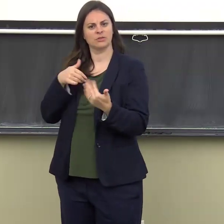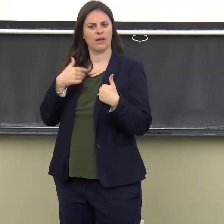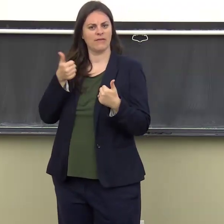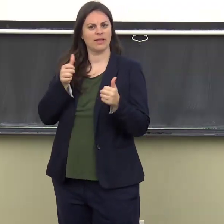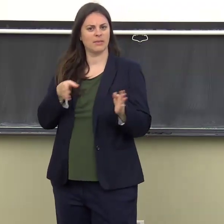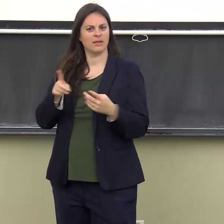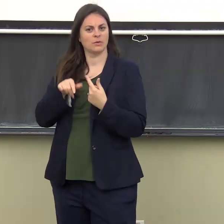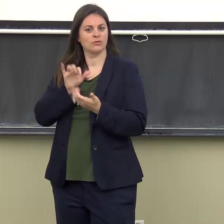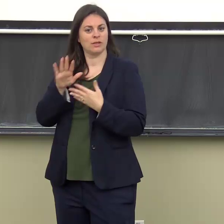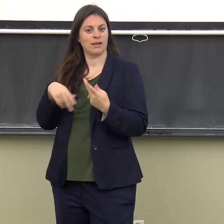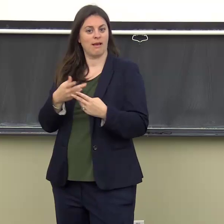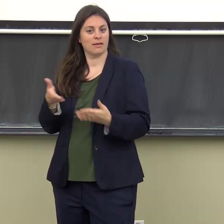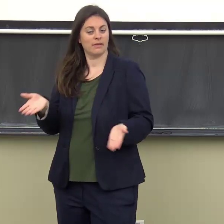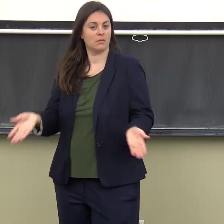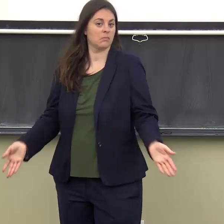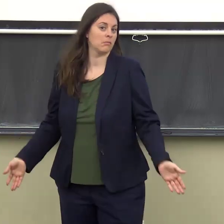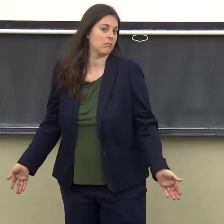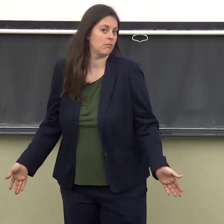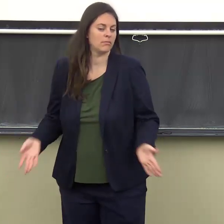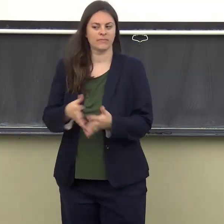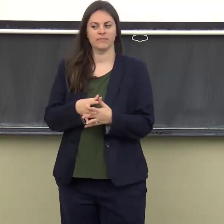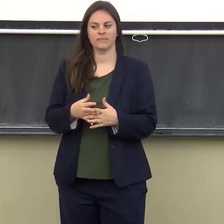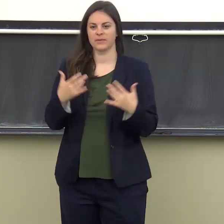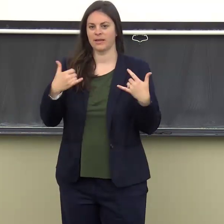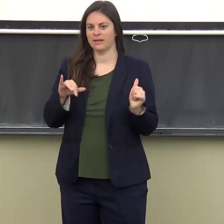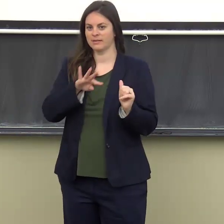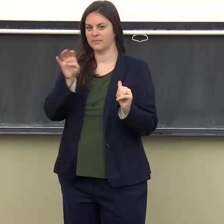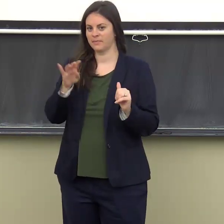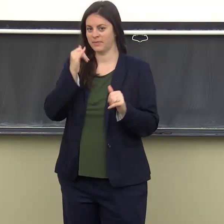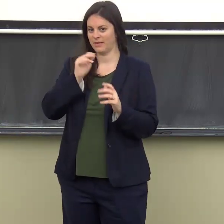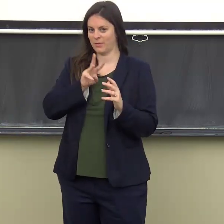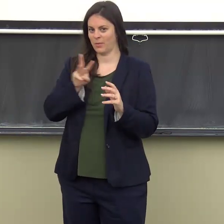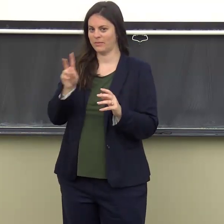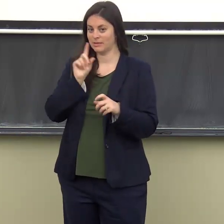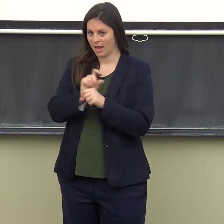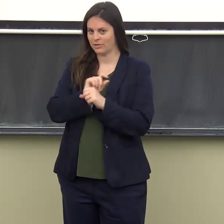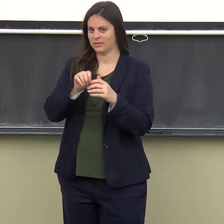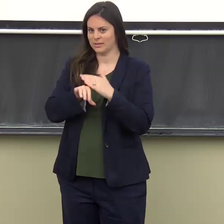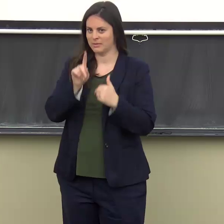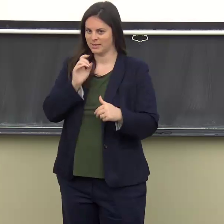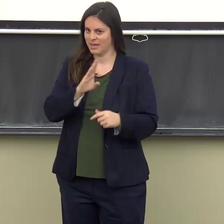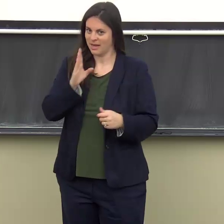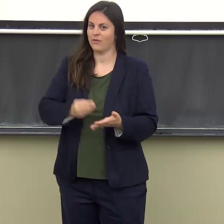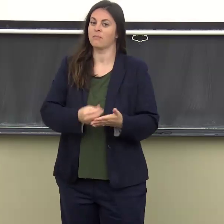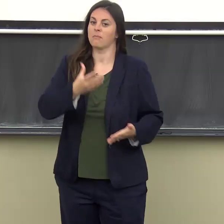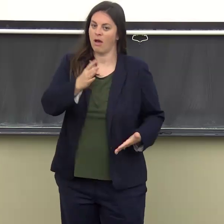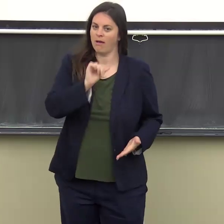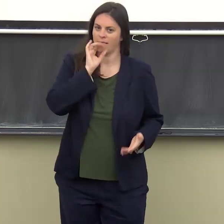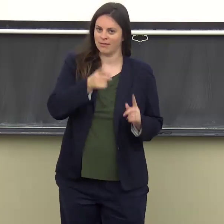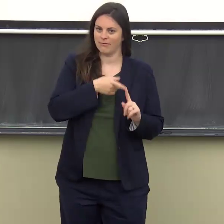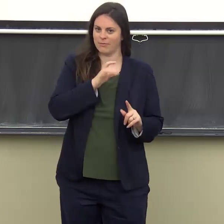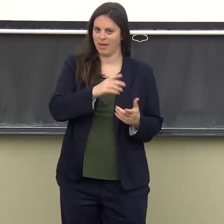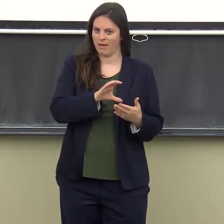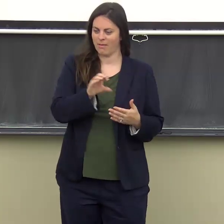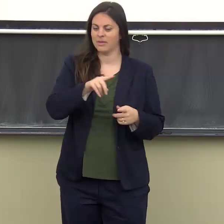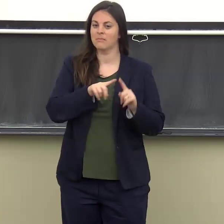kind of thing? So it is a way of doing it. I still don't know if that site is accessible because I never bought a widget from that company, but